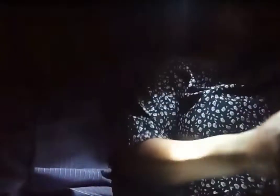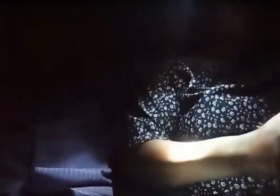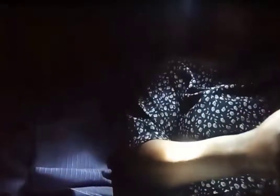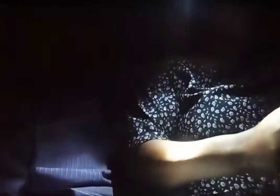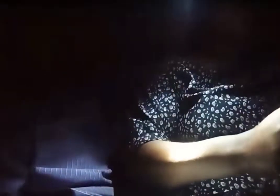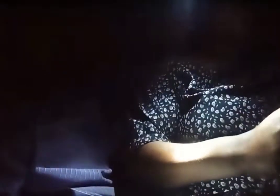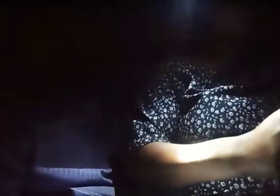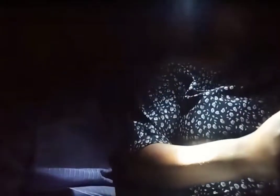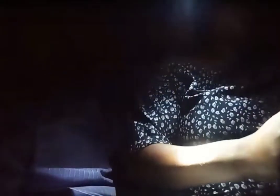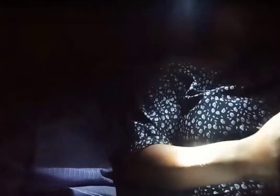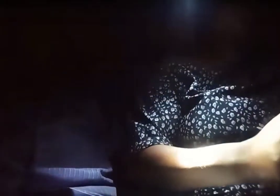7,